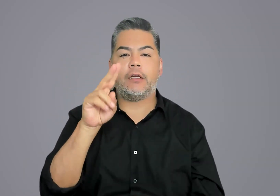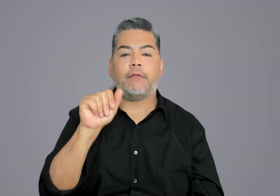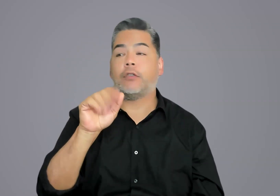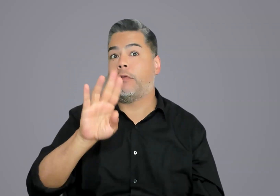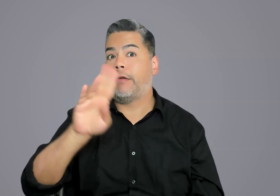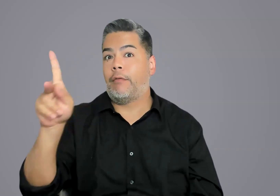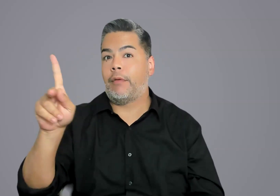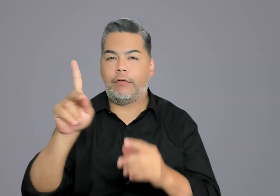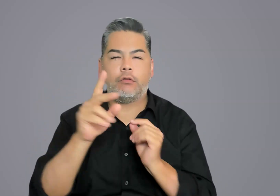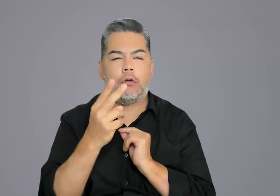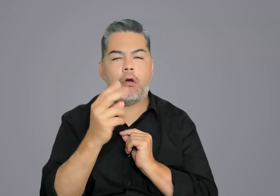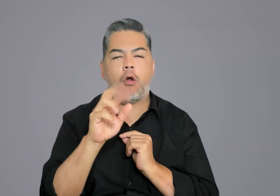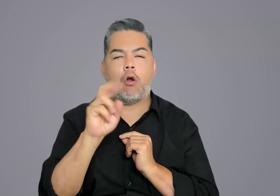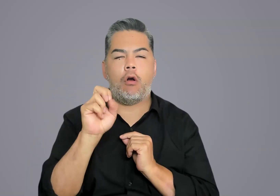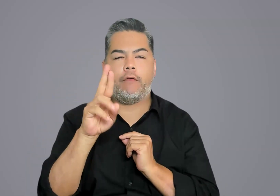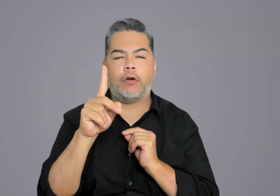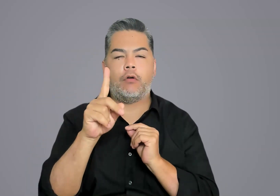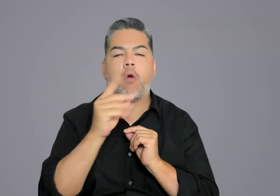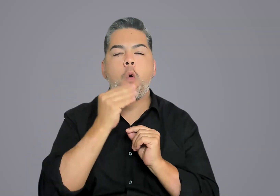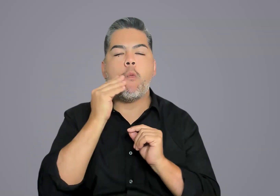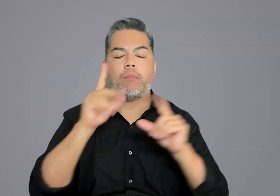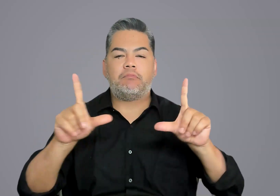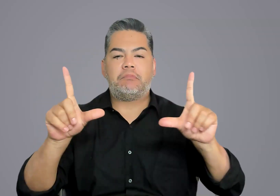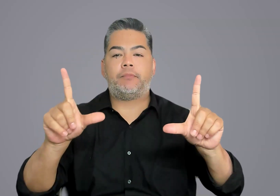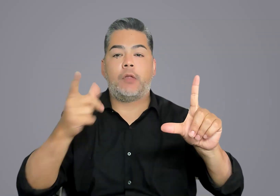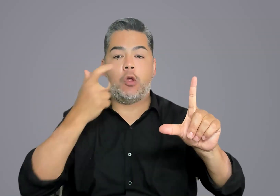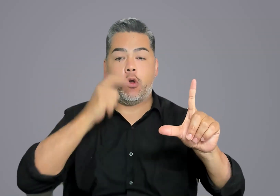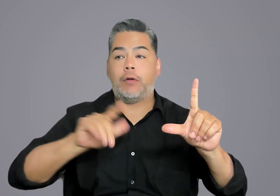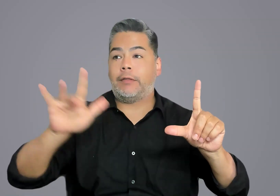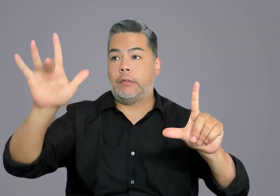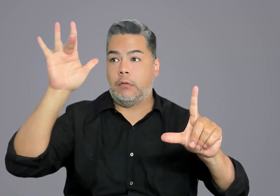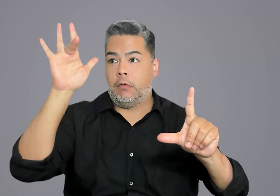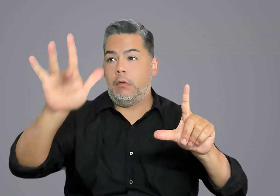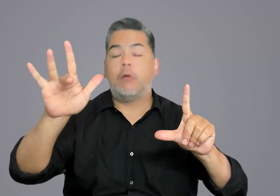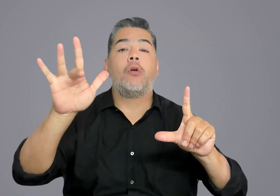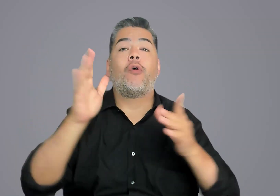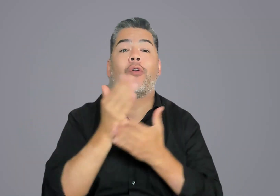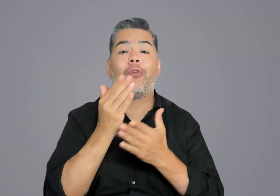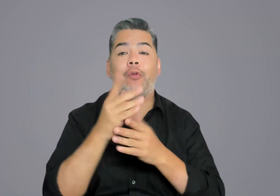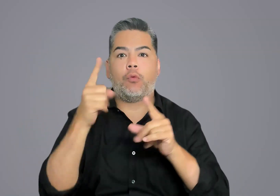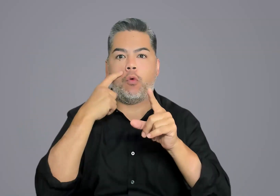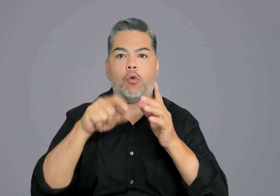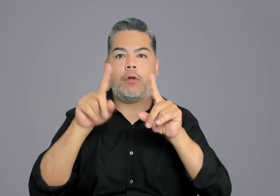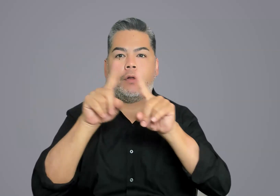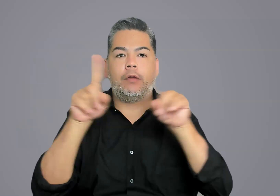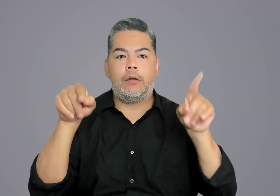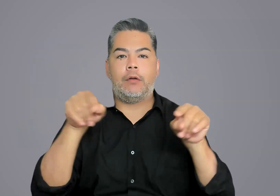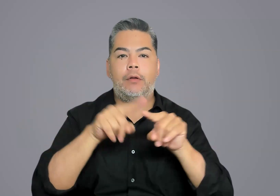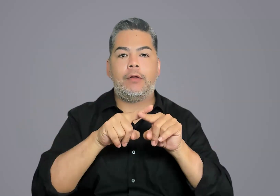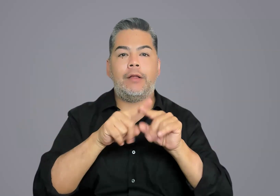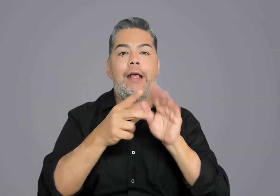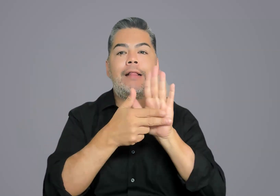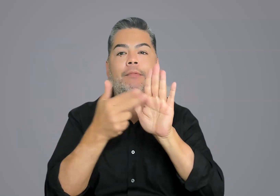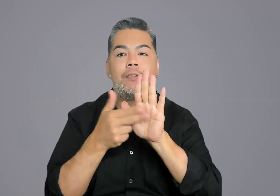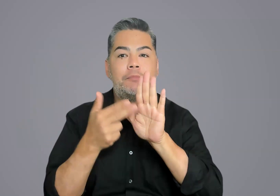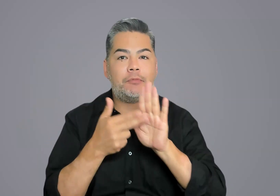Harvard's homepage and hit my new landmarks bookmarklet, there's little boxes and labels for each of